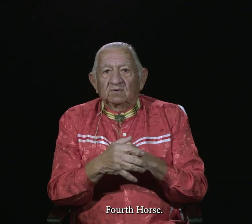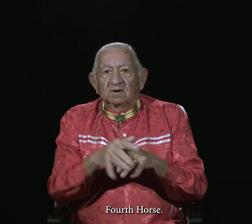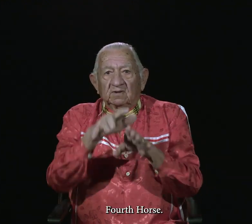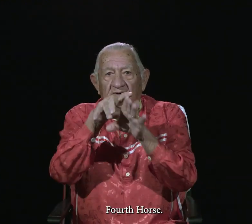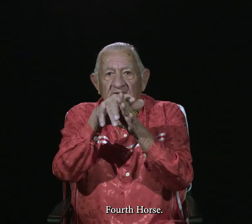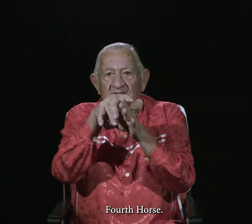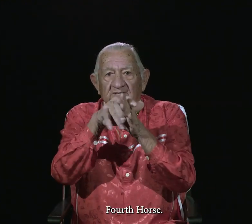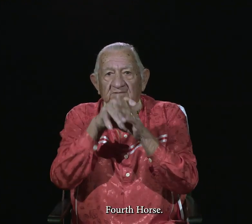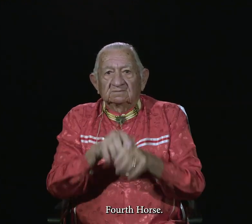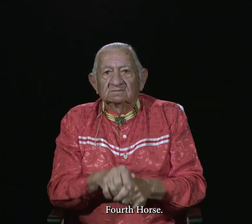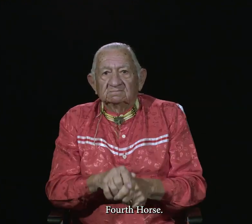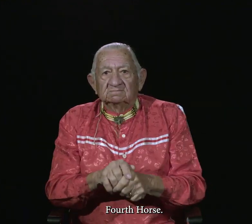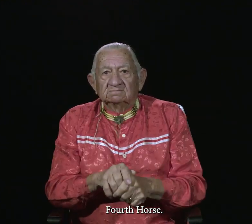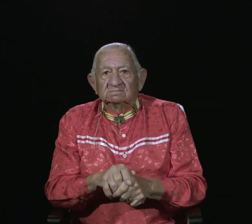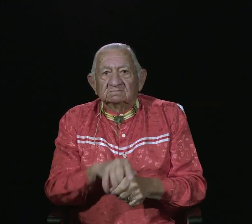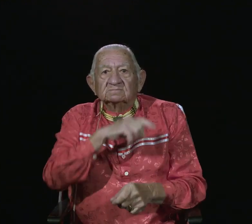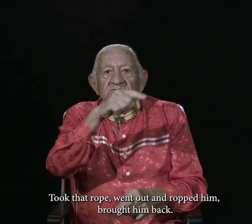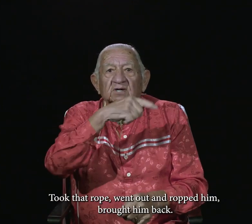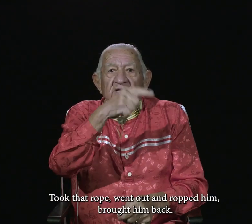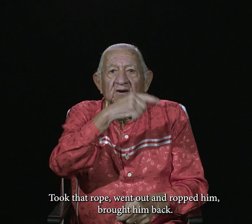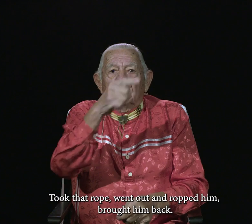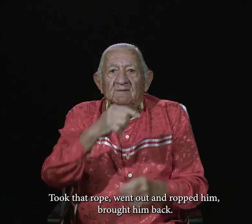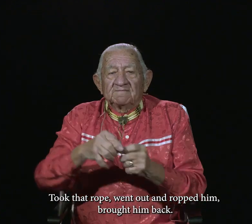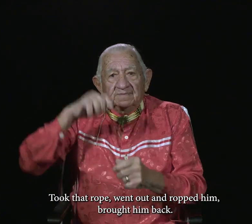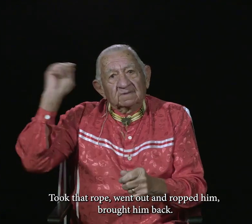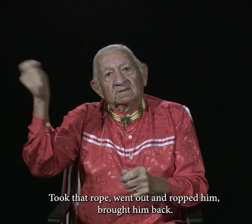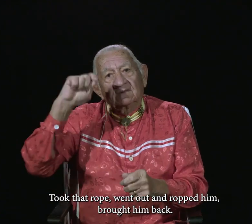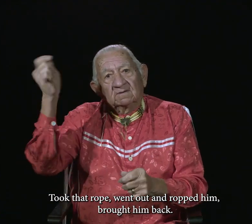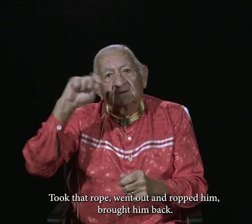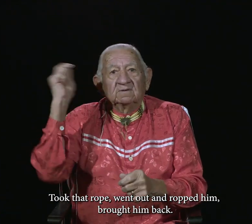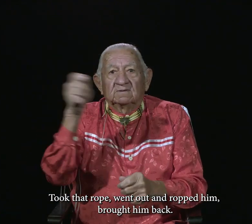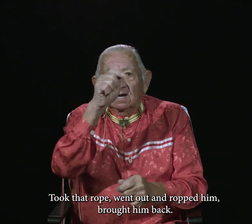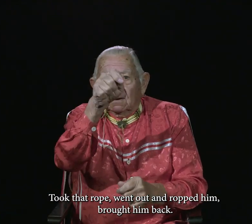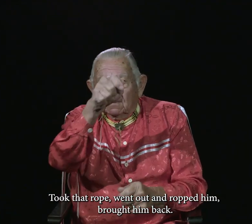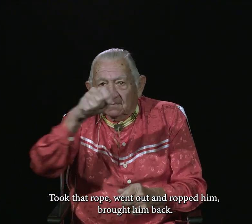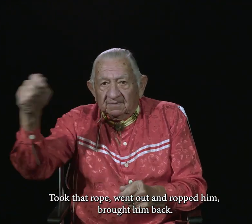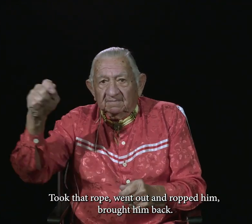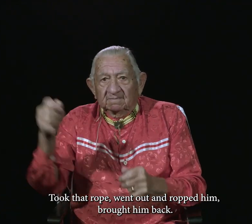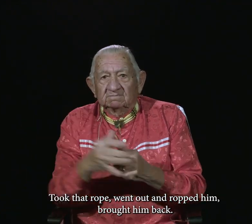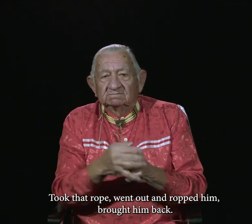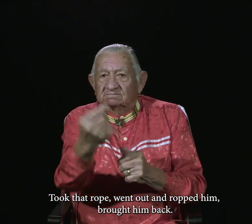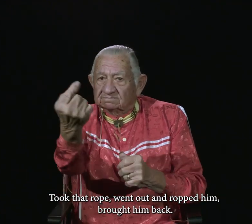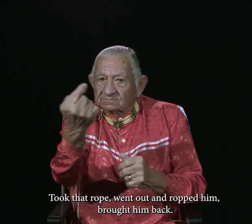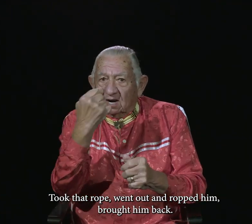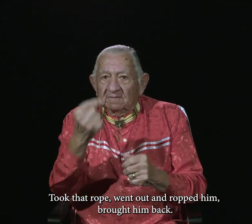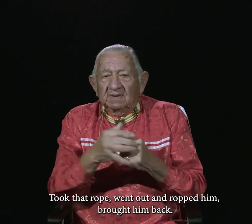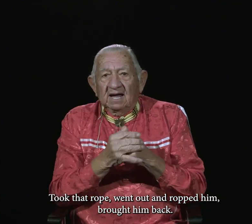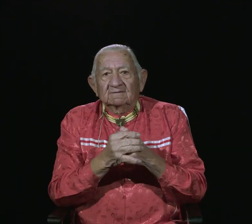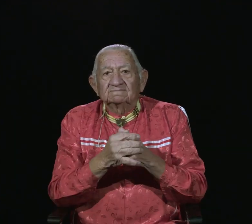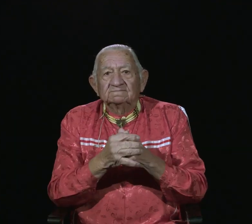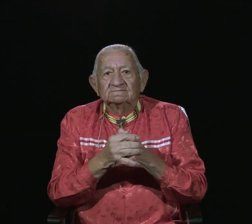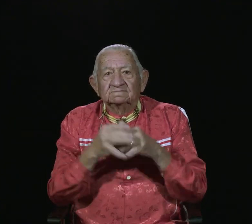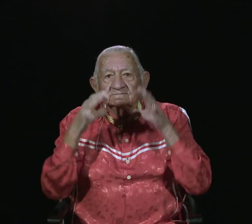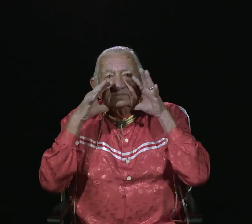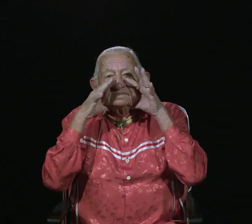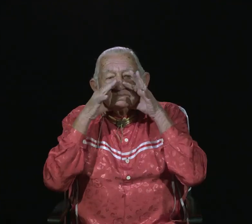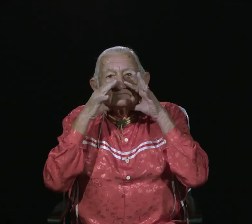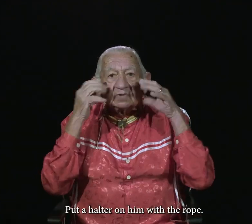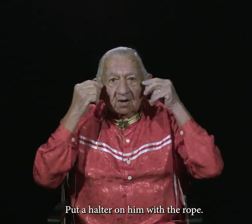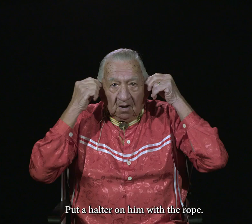4th horse took that rope, went out, roped him, brought him back, put a